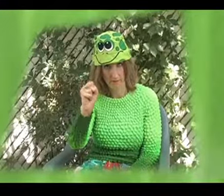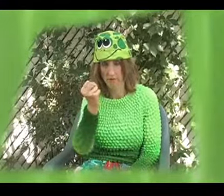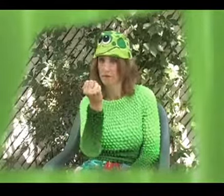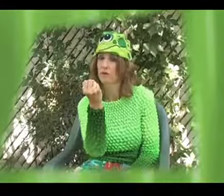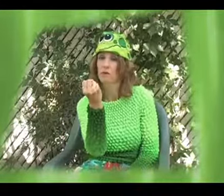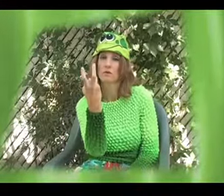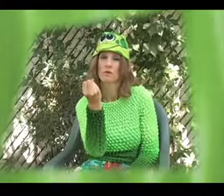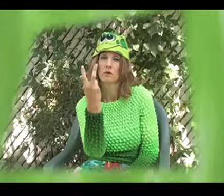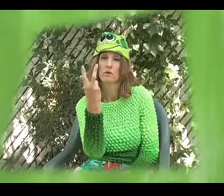chapter 12,